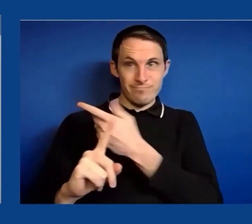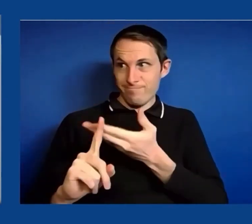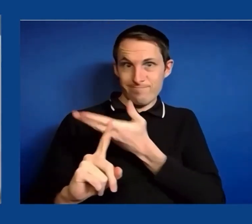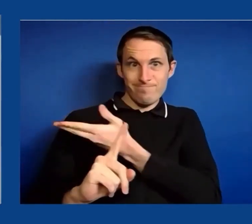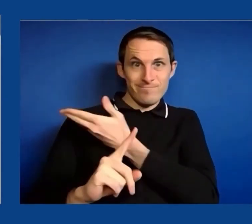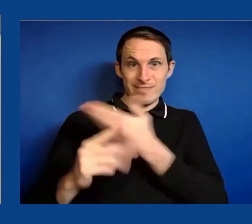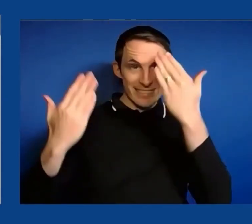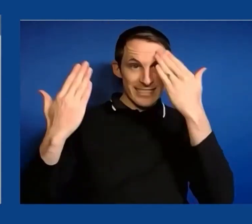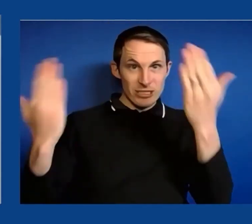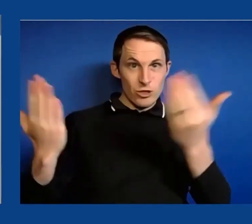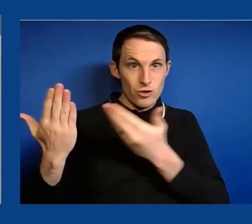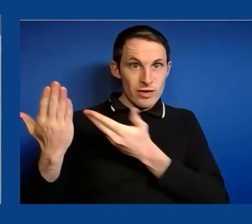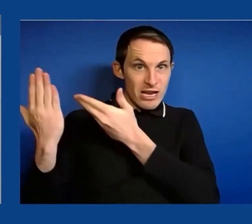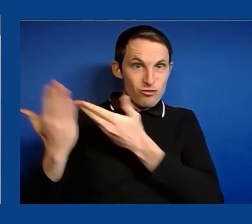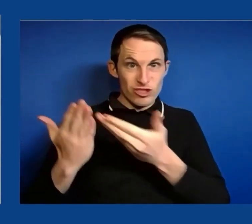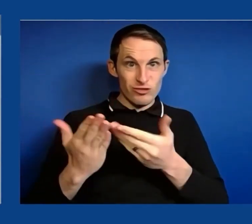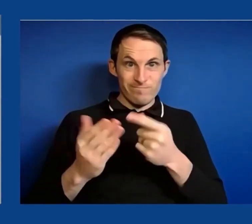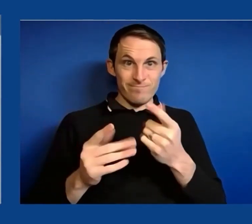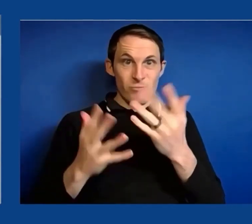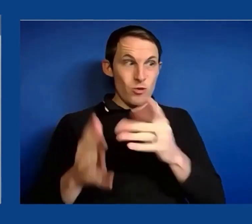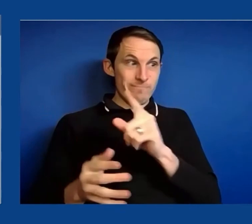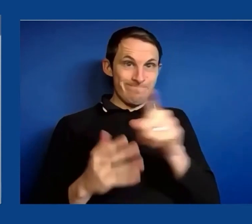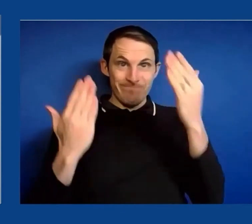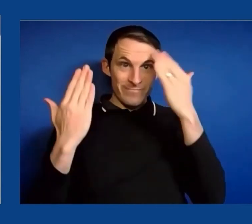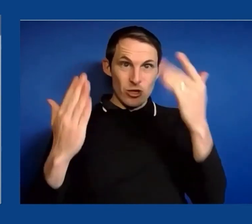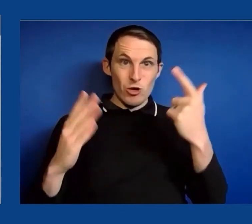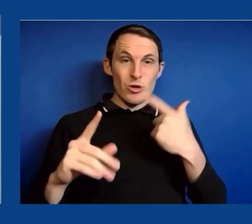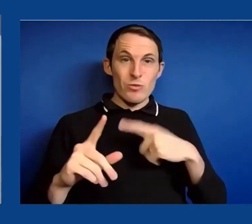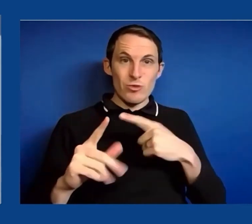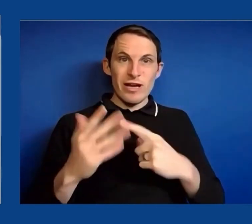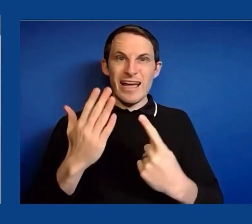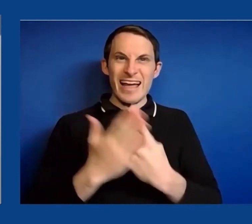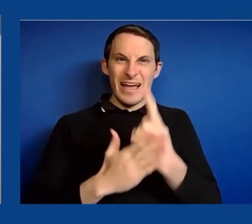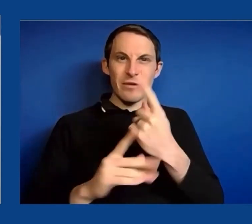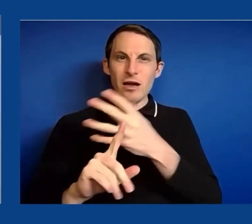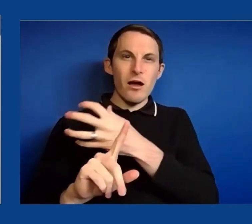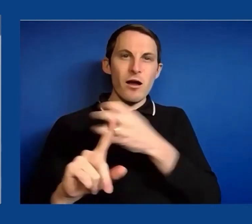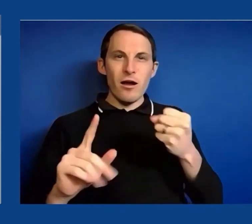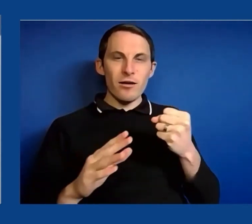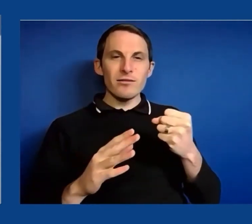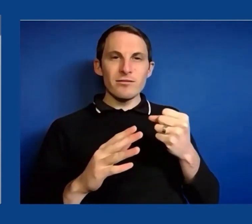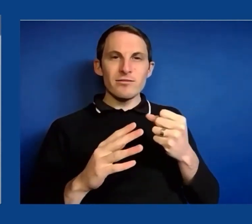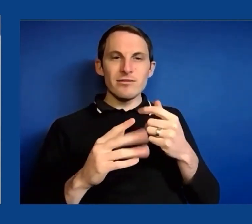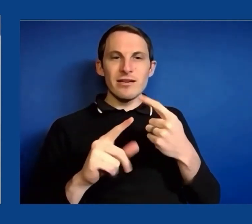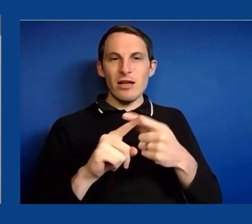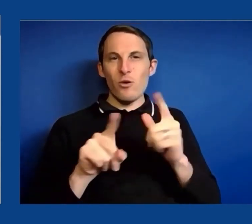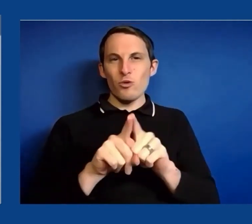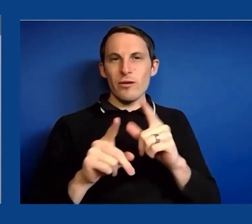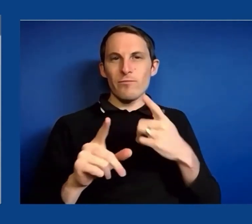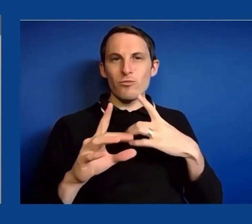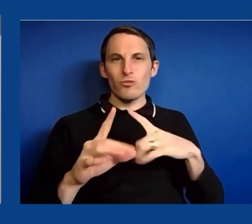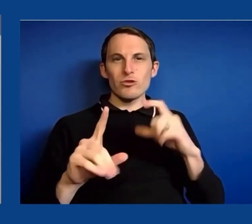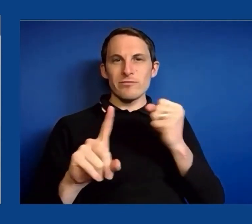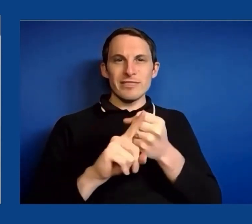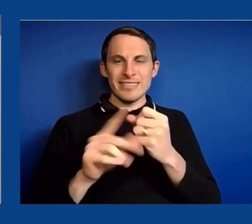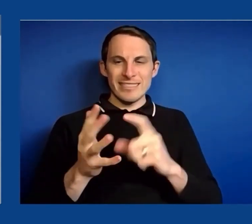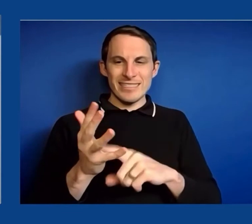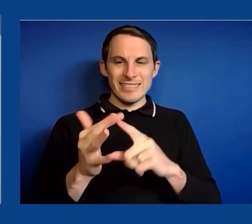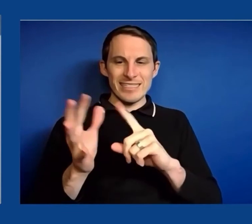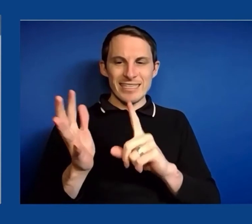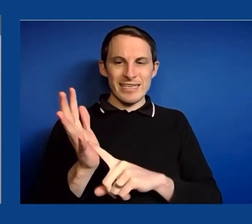their heritage of who they were because of the sealing and whaling industry. So that was